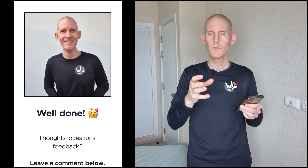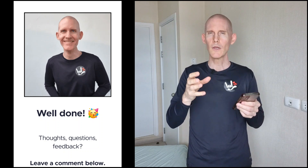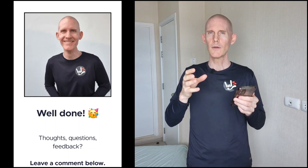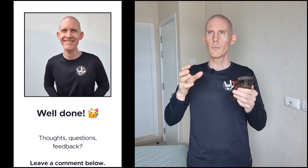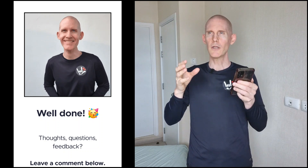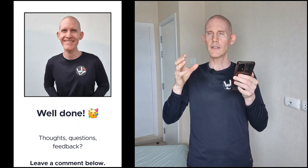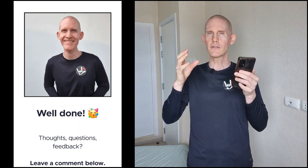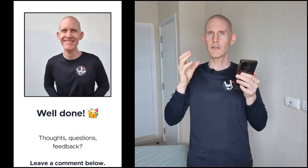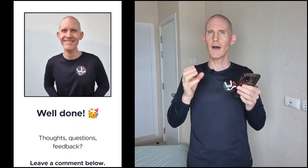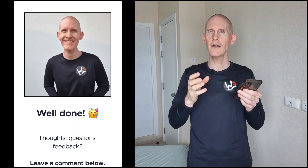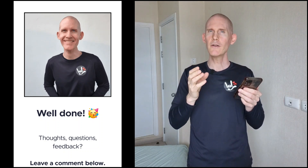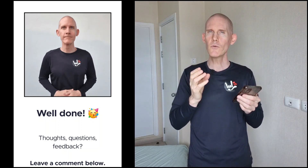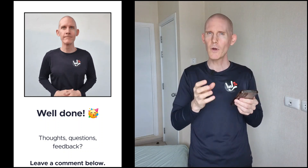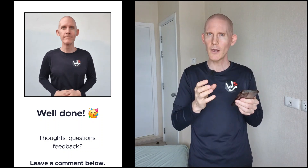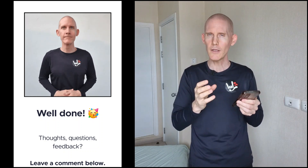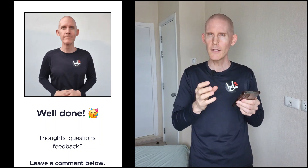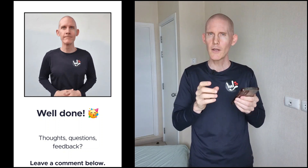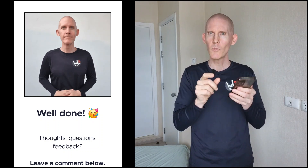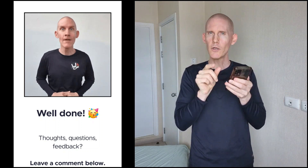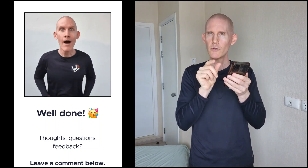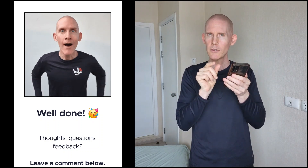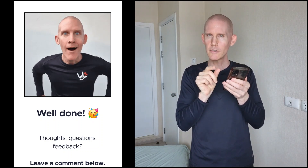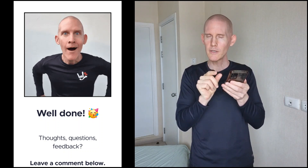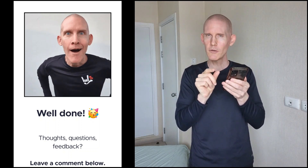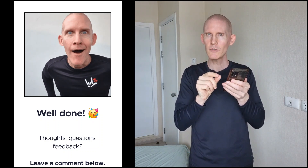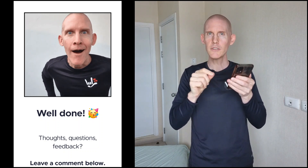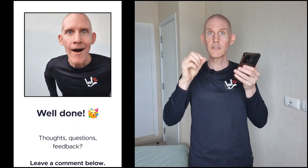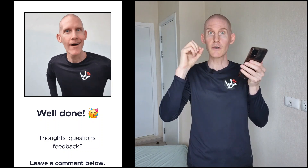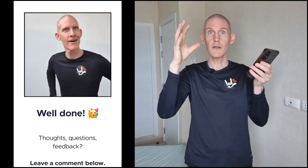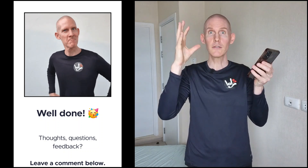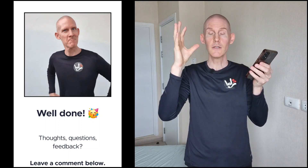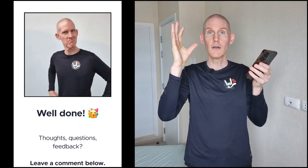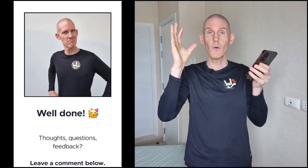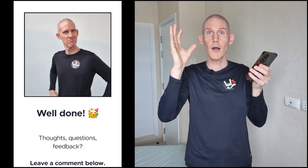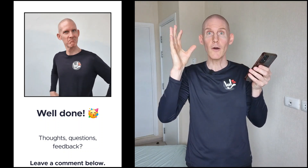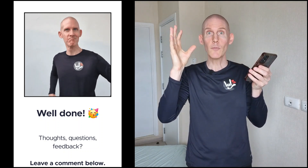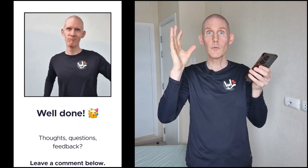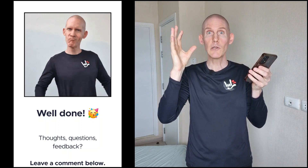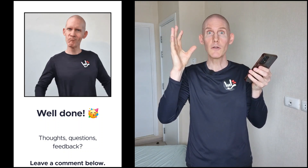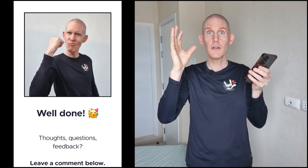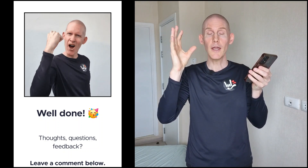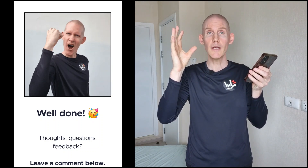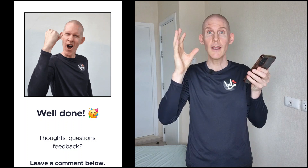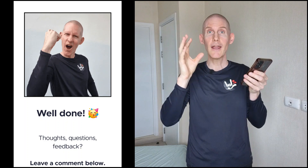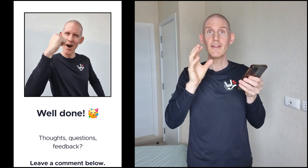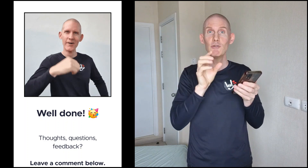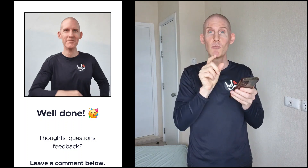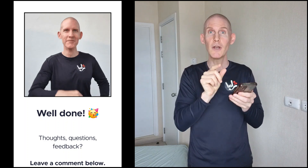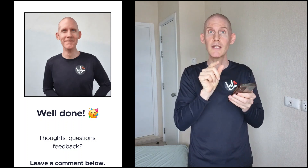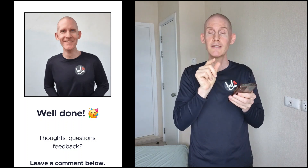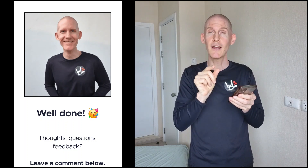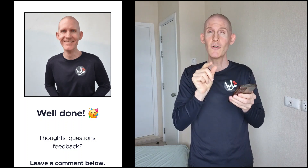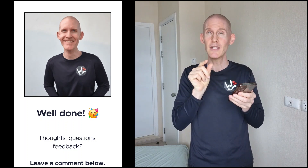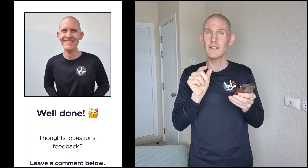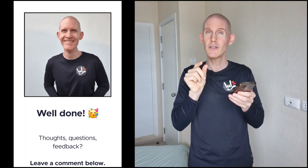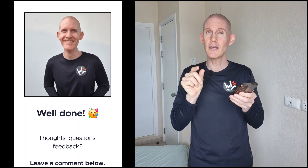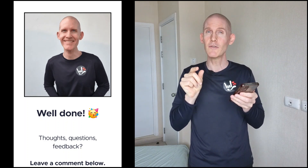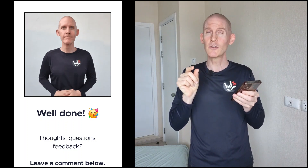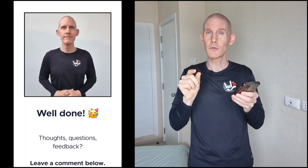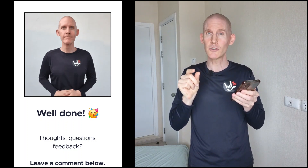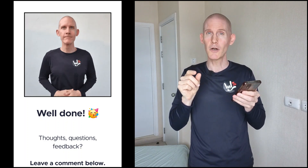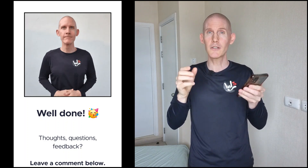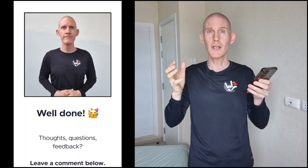you, but it's taught in a way where you can literally start, wow, I'm going to be learning that, and then you break it down